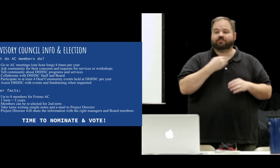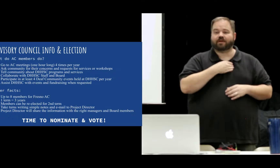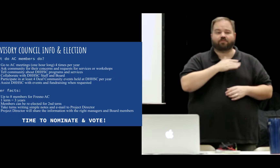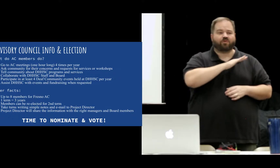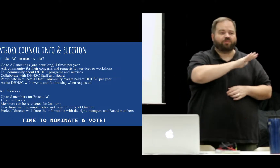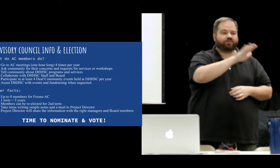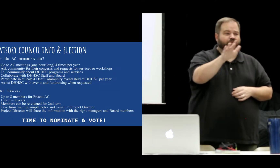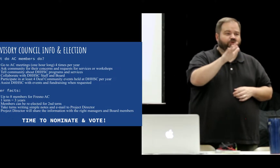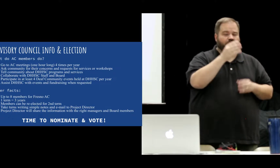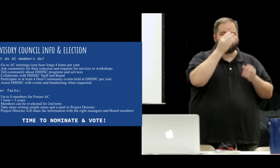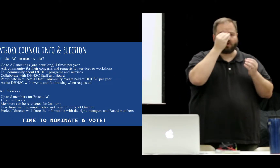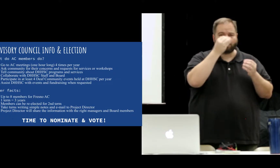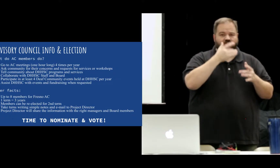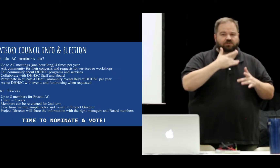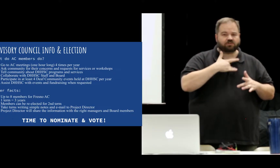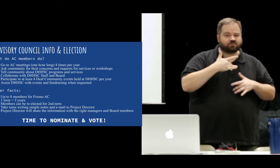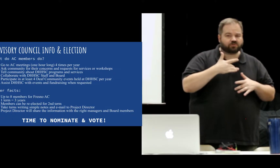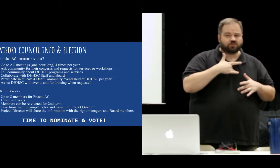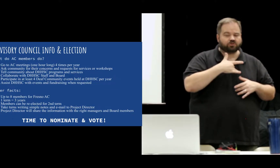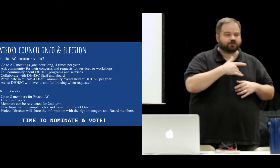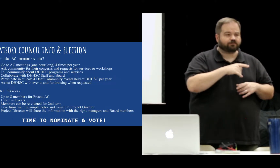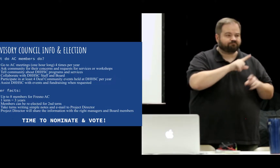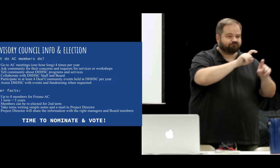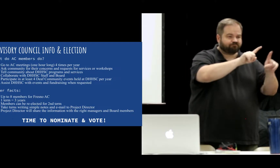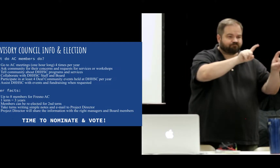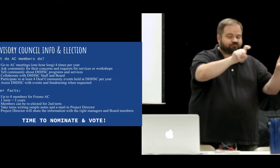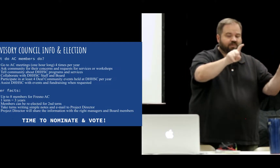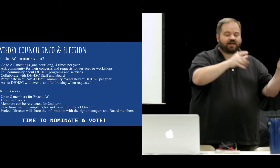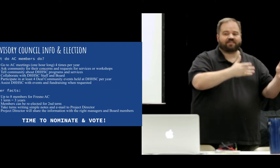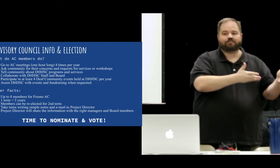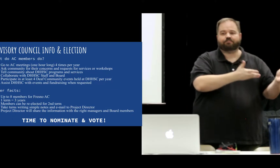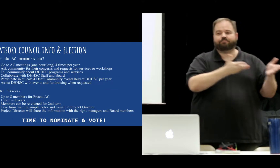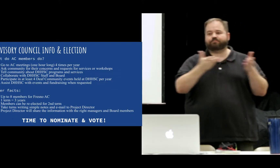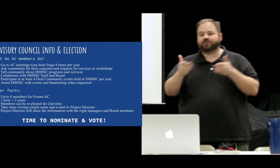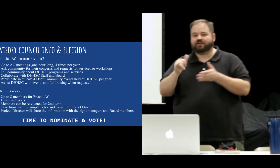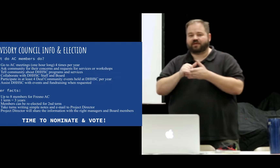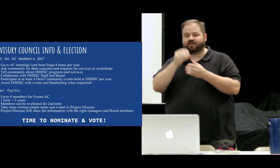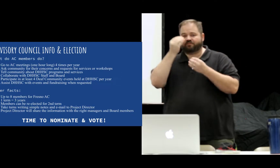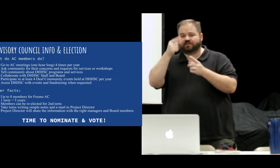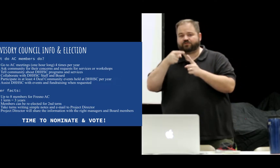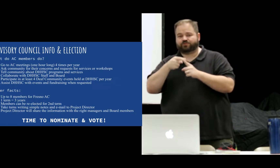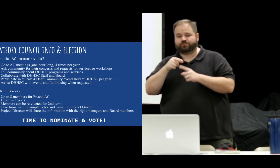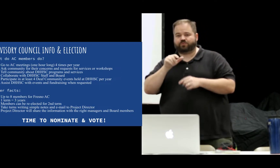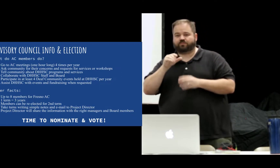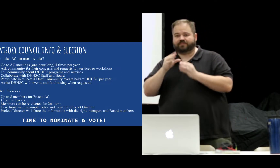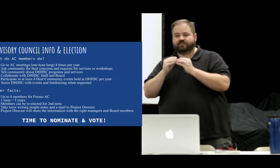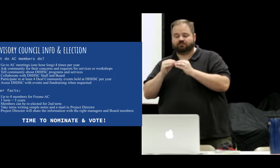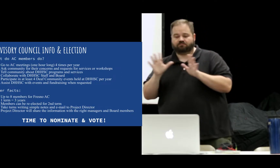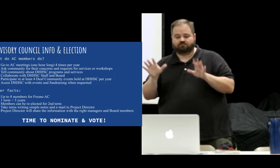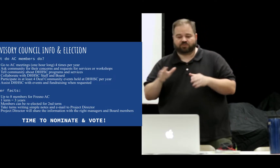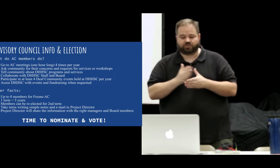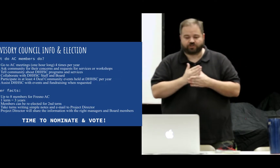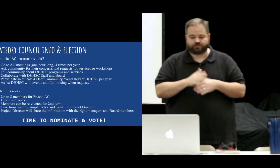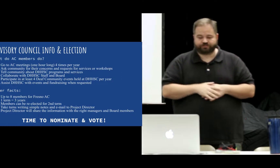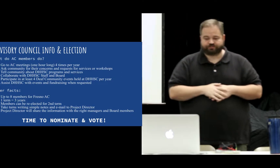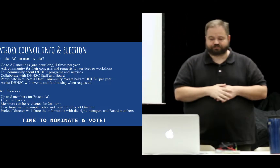Also, we ask community members about their concerns and requests, and we bring that information